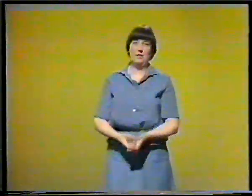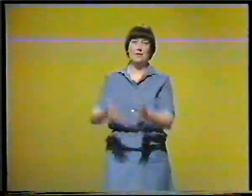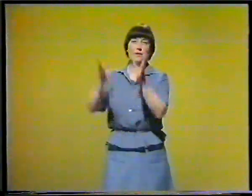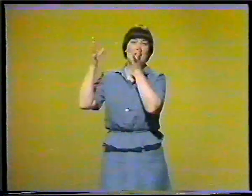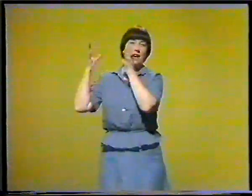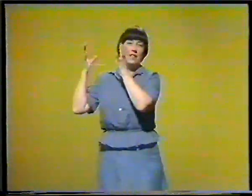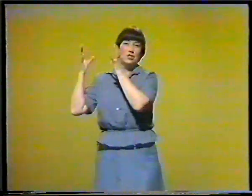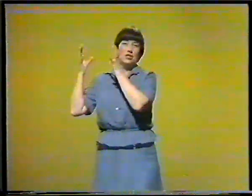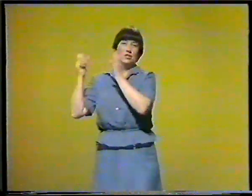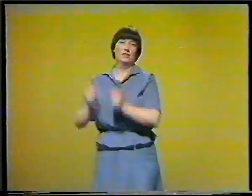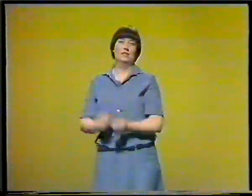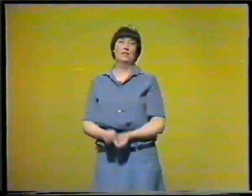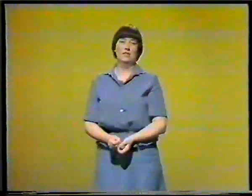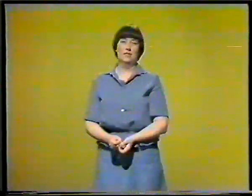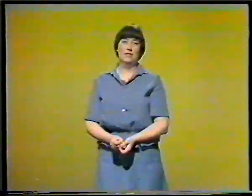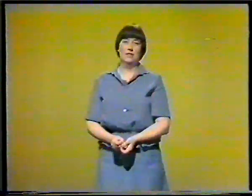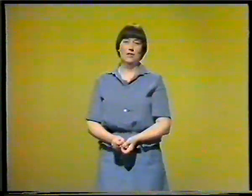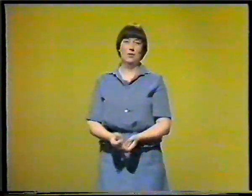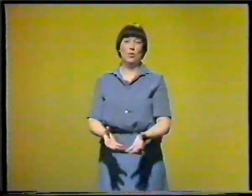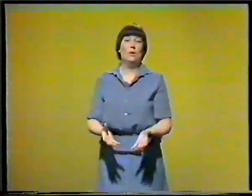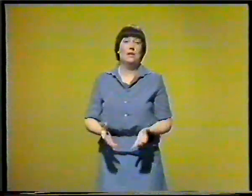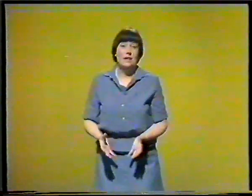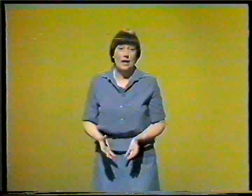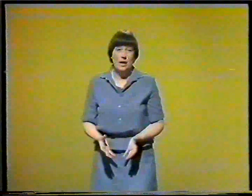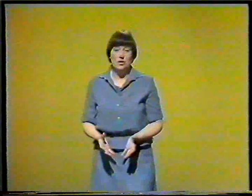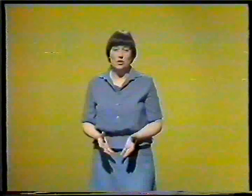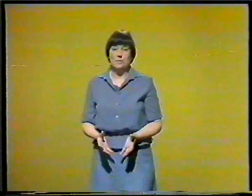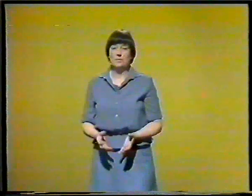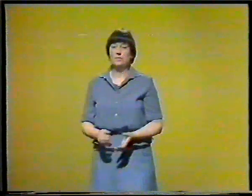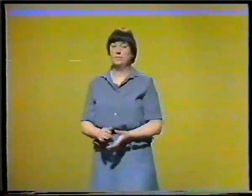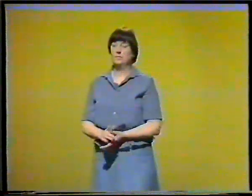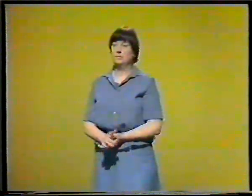To catch, or catch.